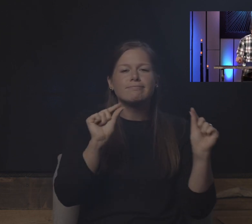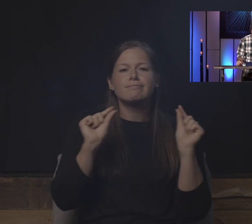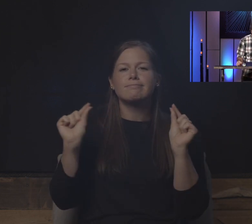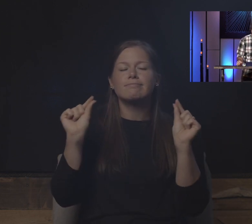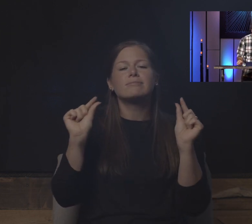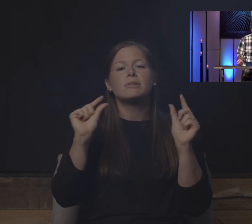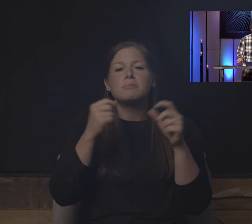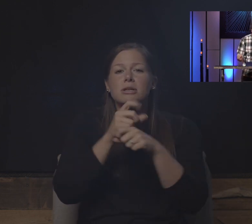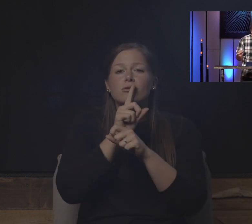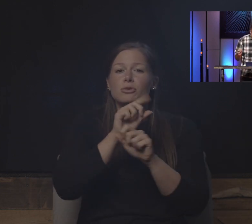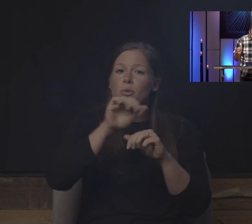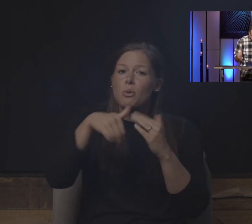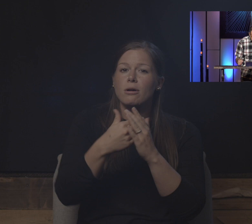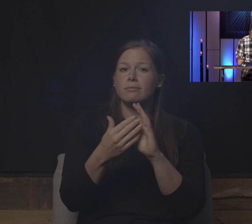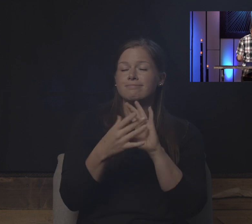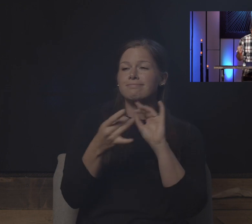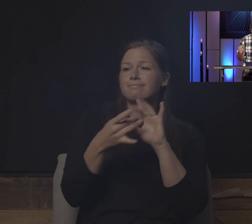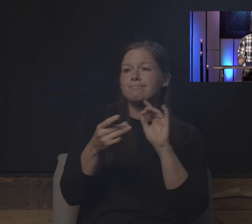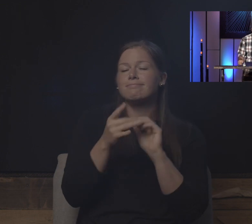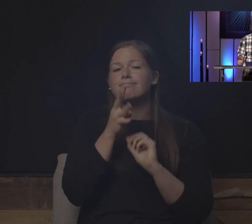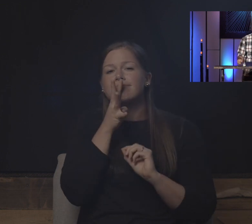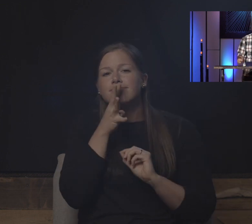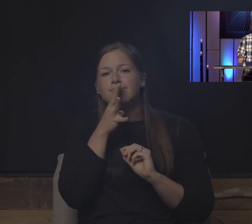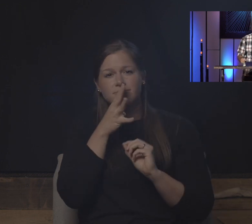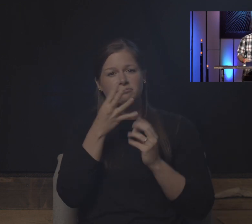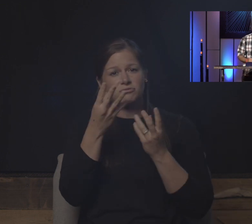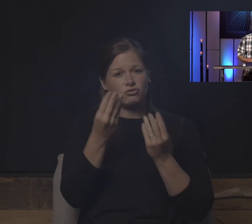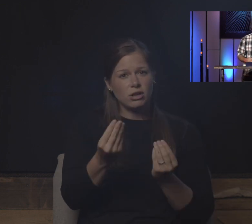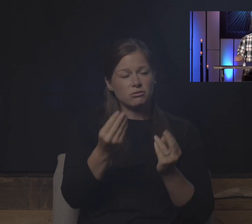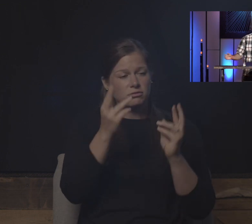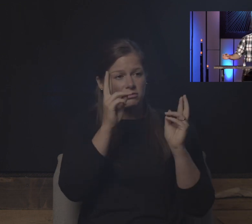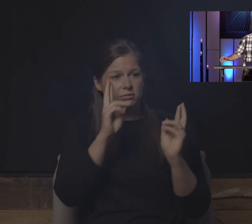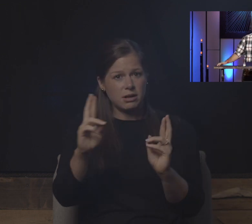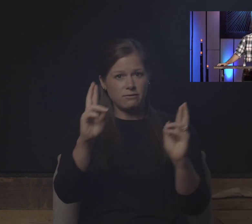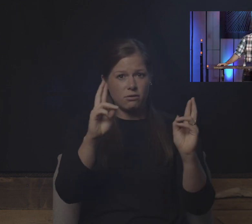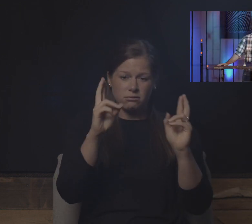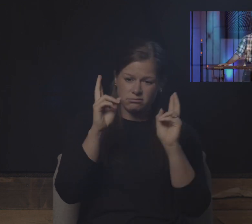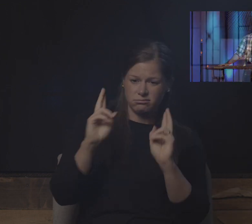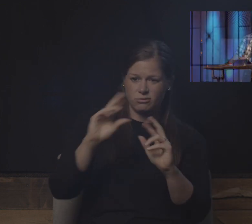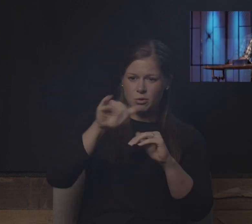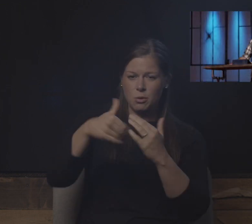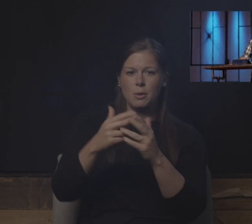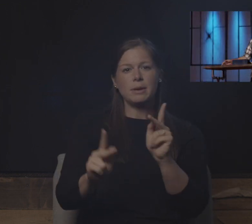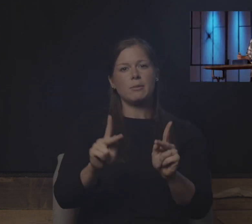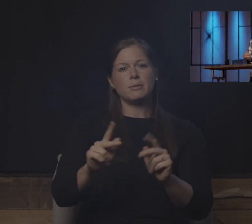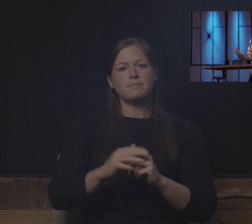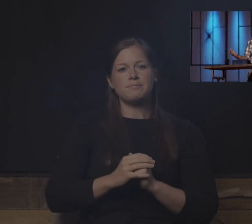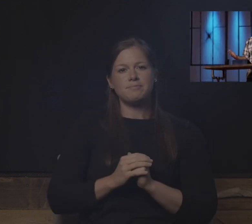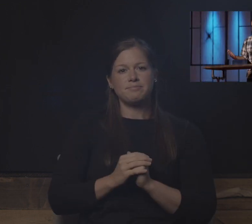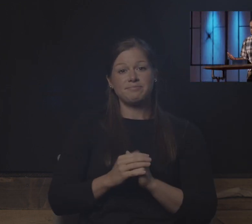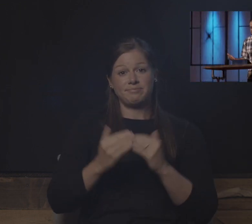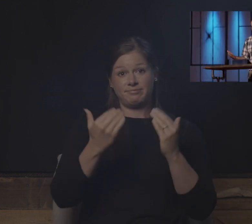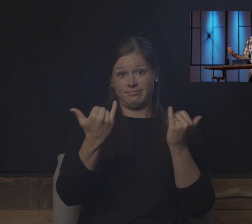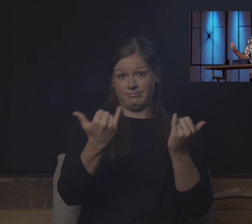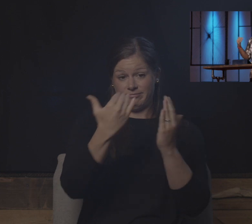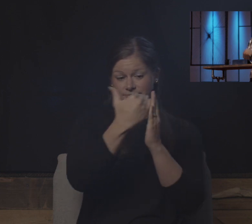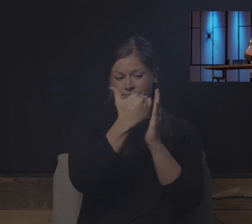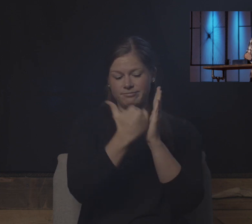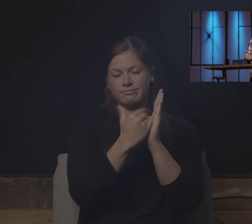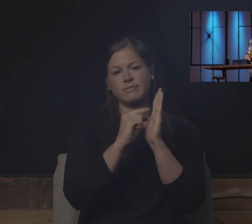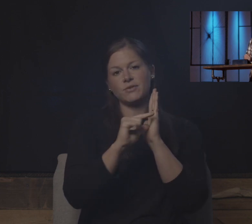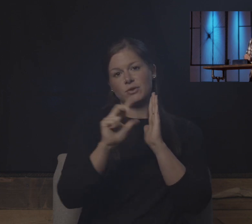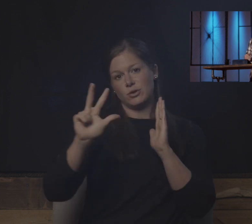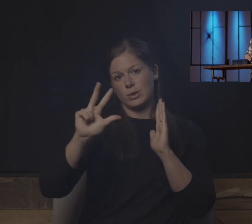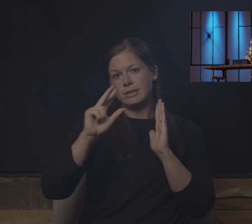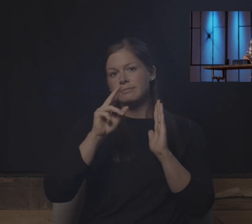to be gentle, and to show perfect courtesy towards all people. Now in verse 3, he tells us why